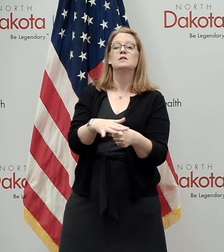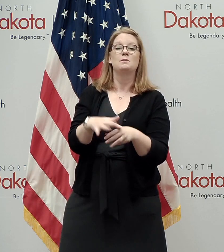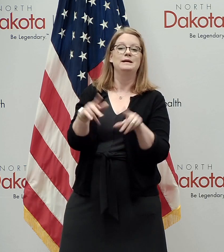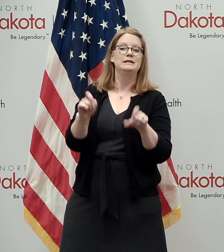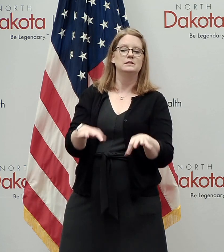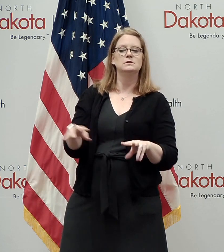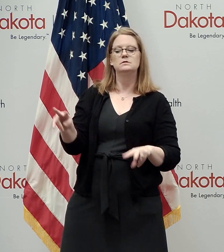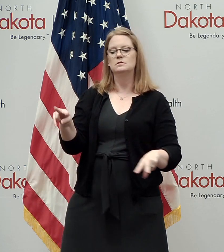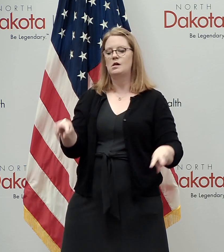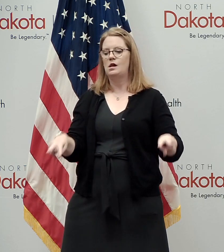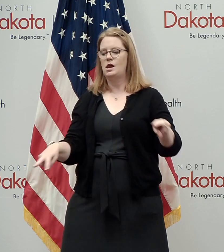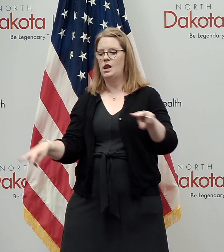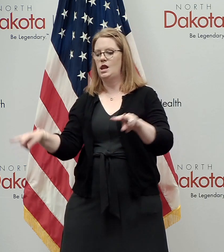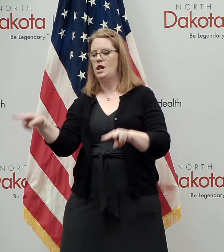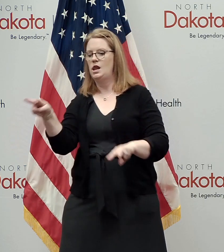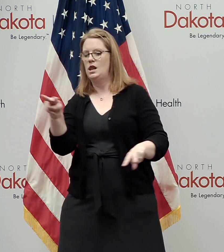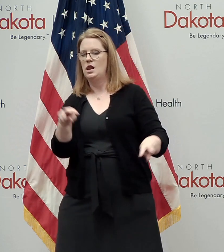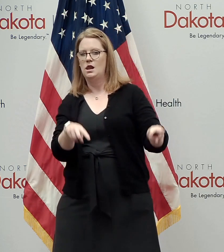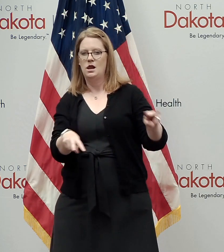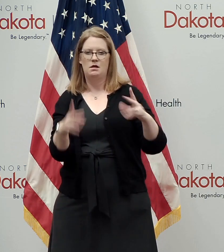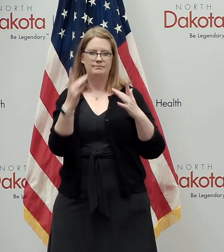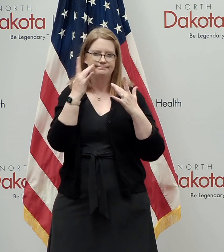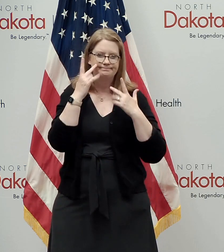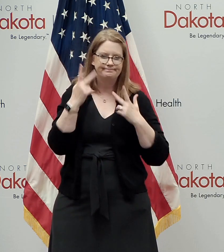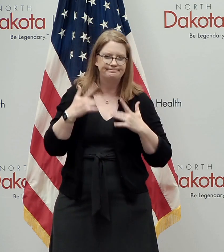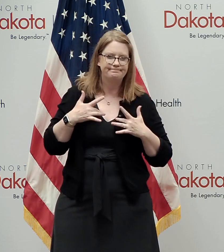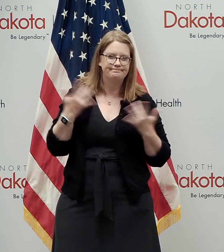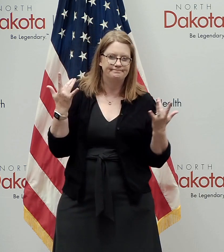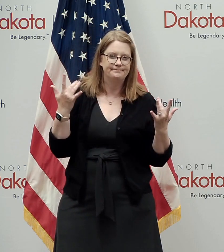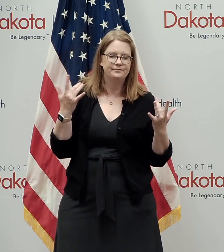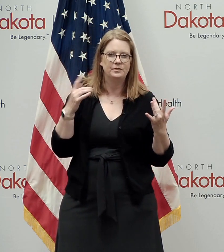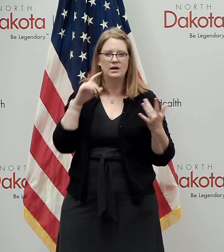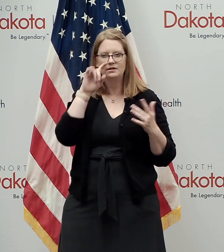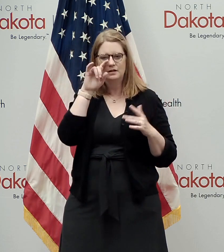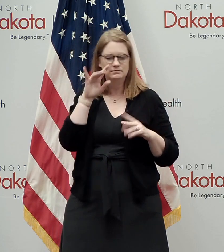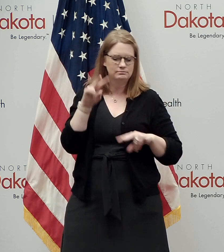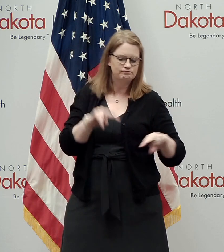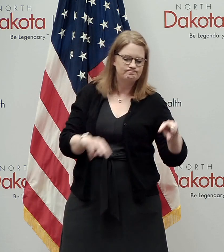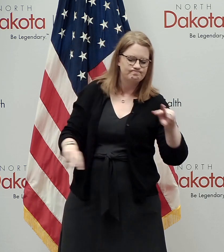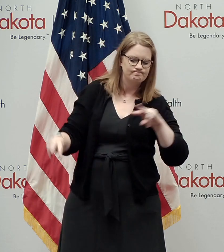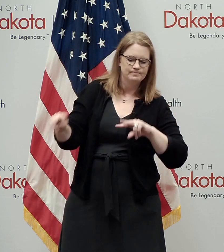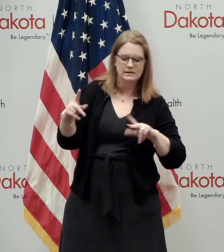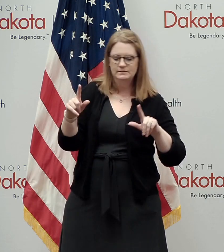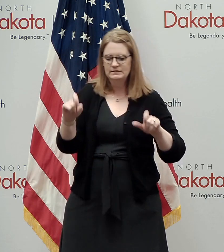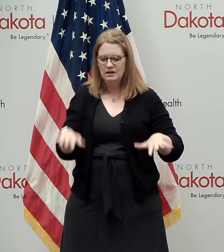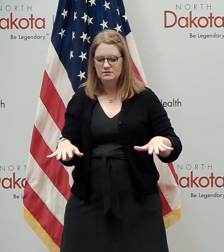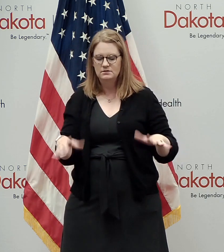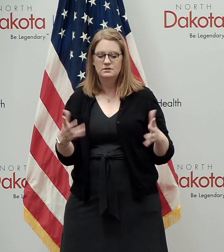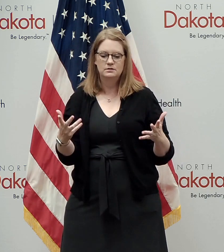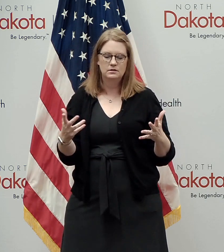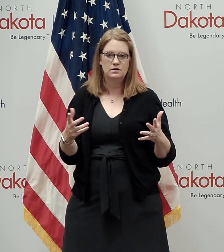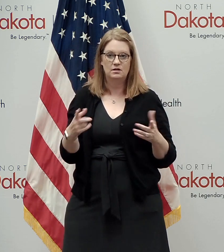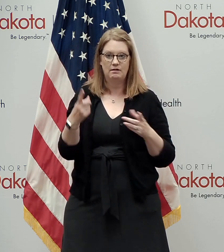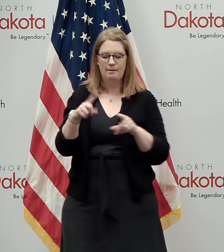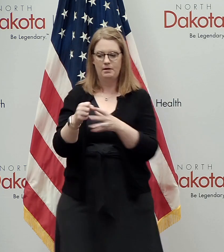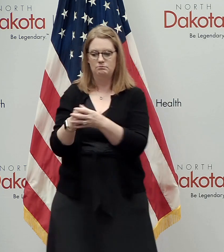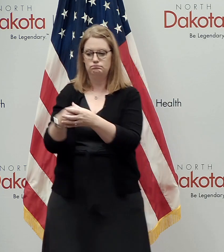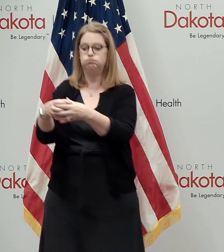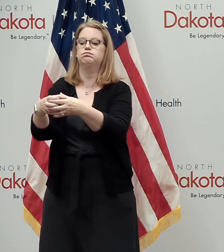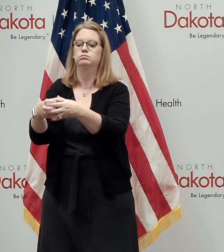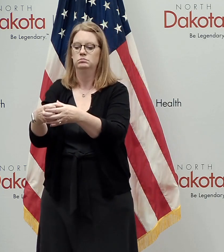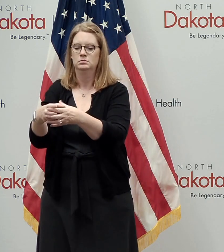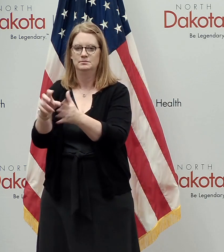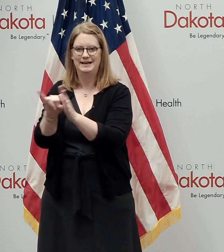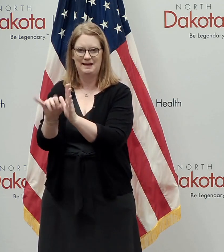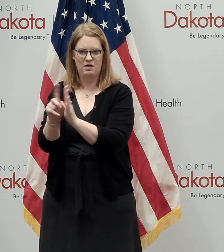going on the campus. It's kind of surveillance testing if something breaks out. And